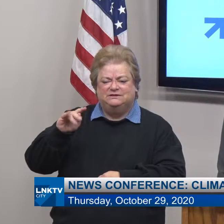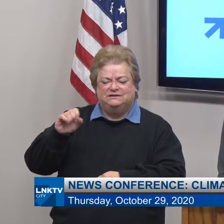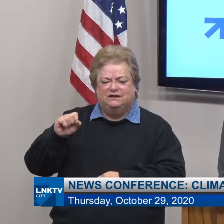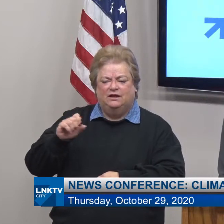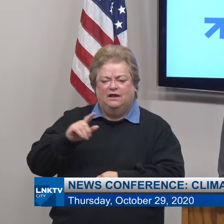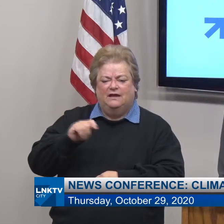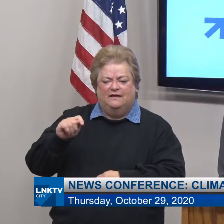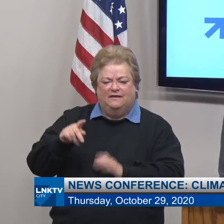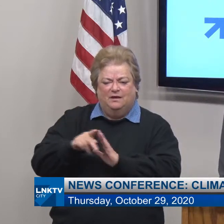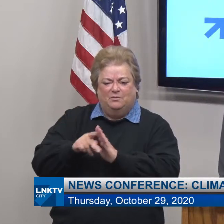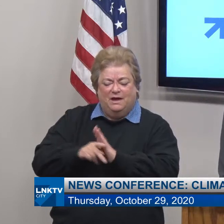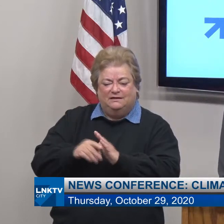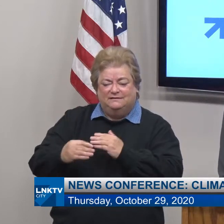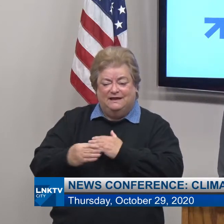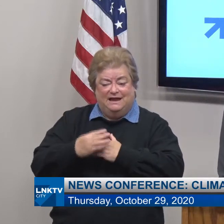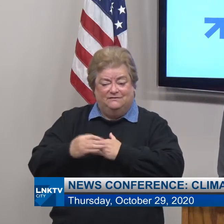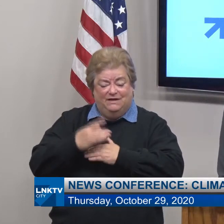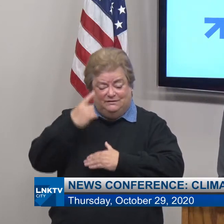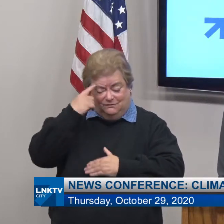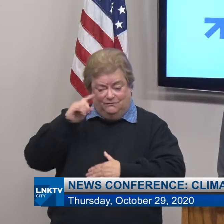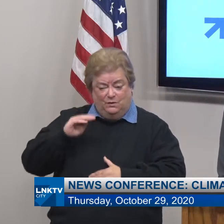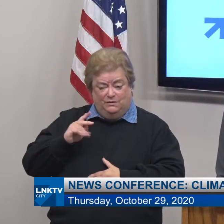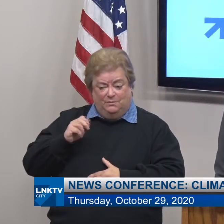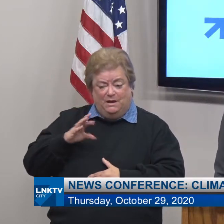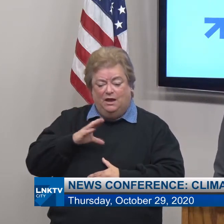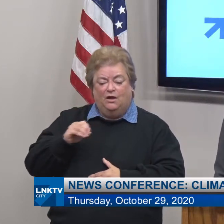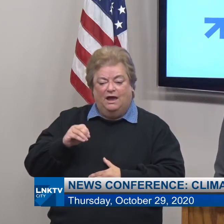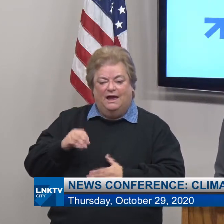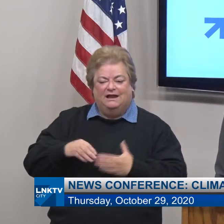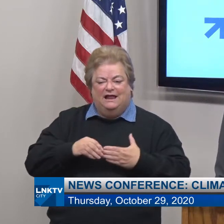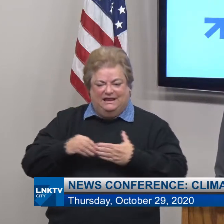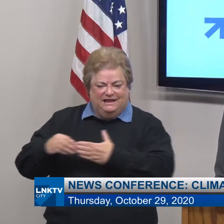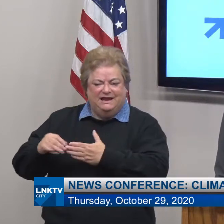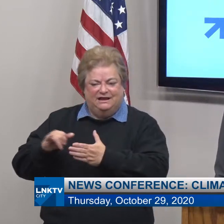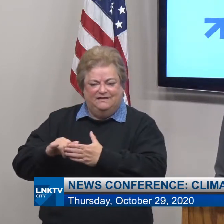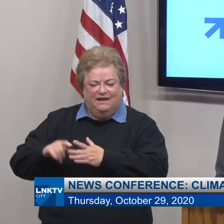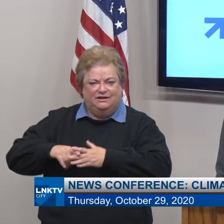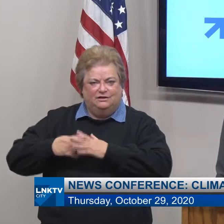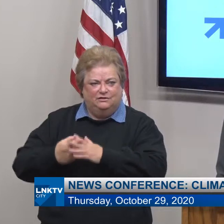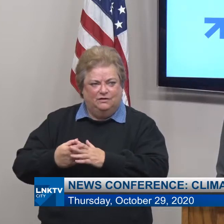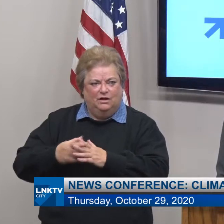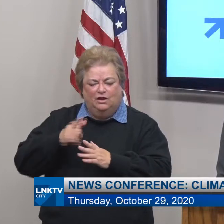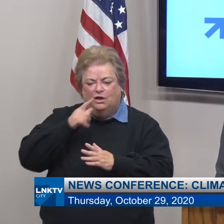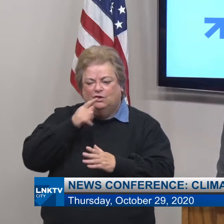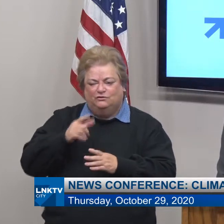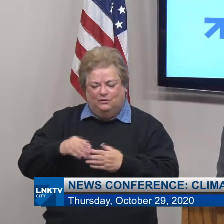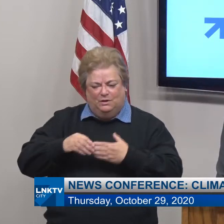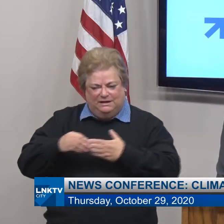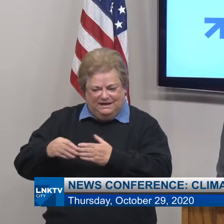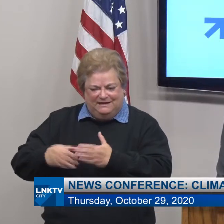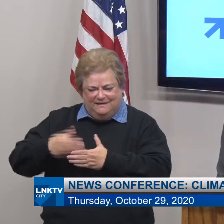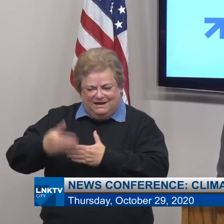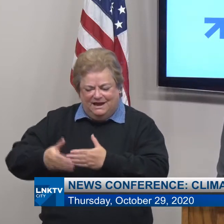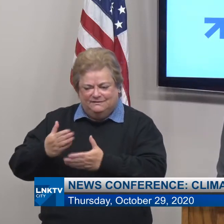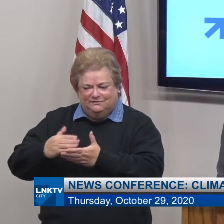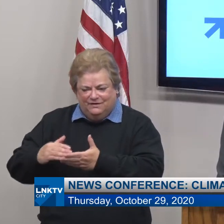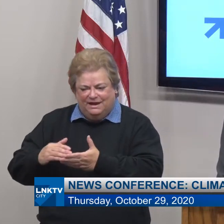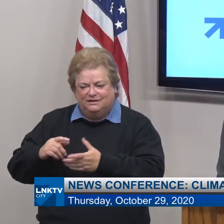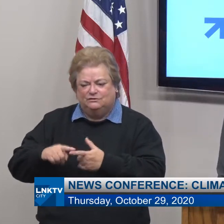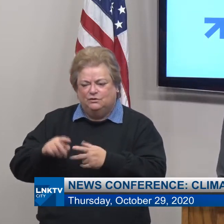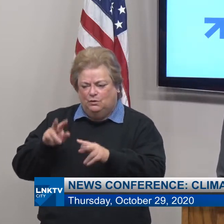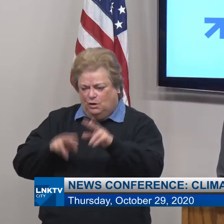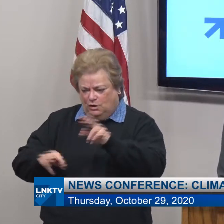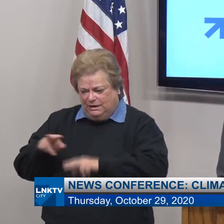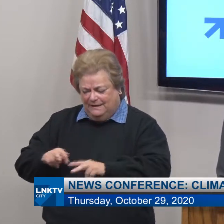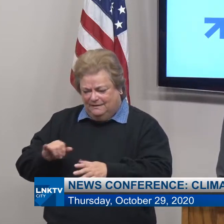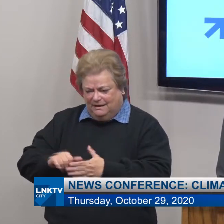policy advisor to the mayor and head of the Resilient Lincoln Initiative. She will lead the next phase of community engagement, review, and feedback of the draft